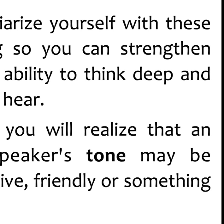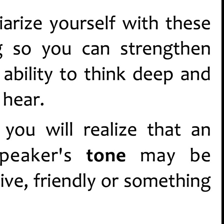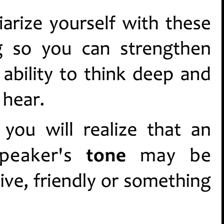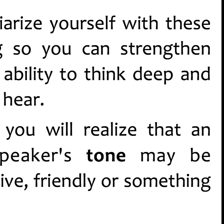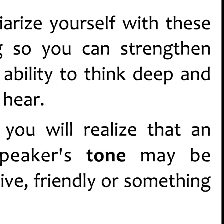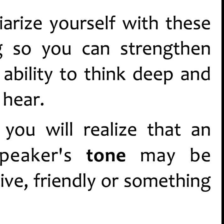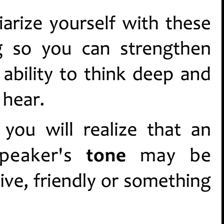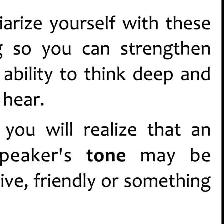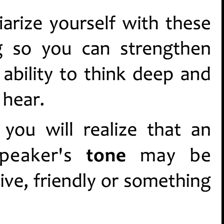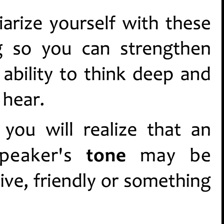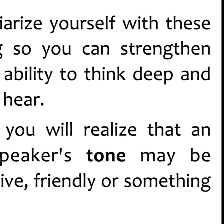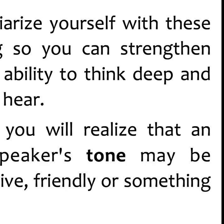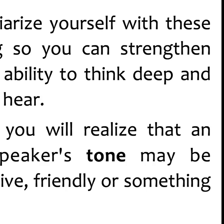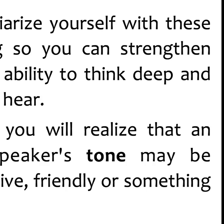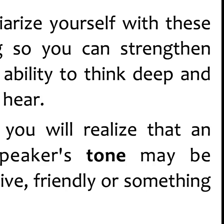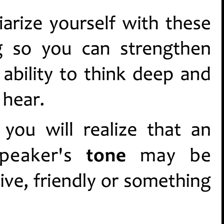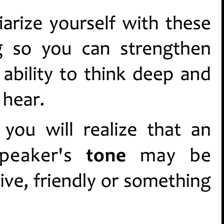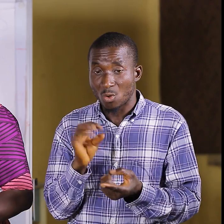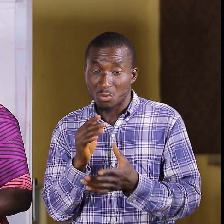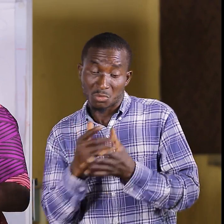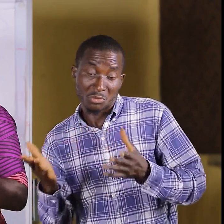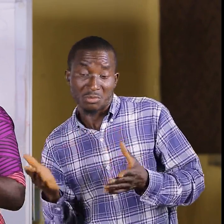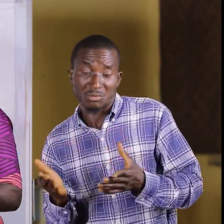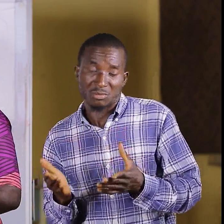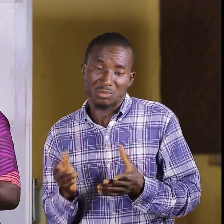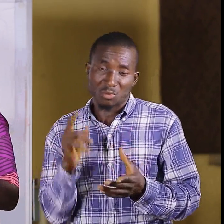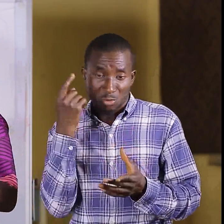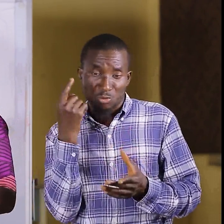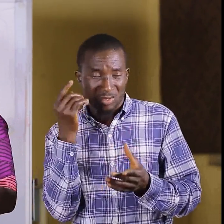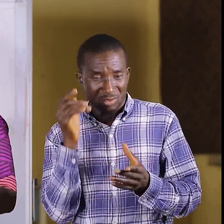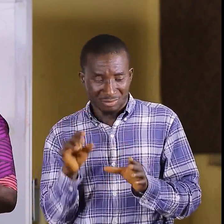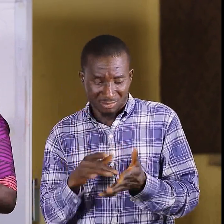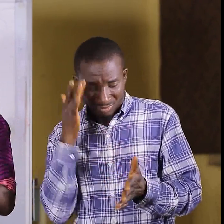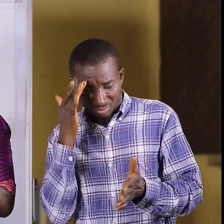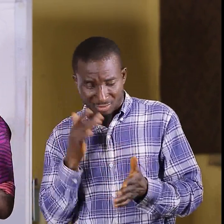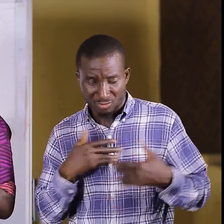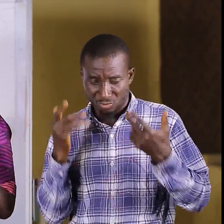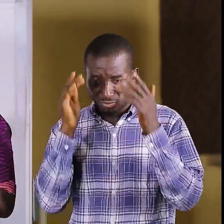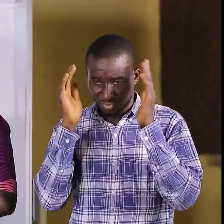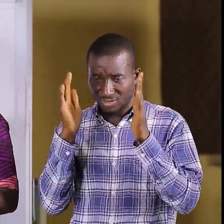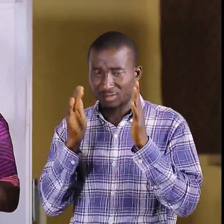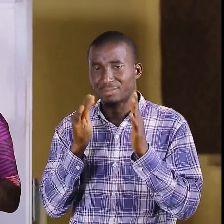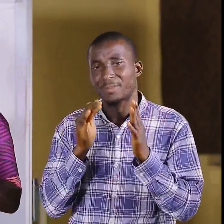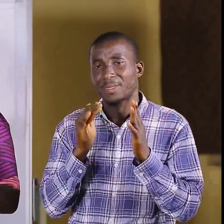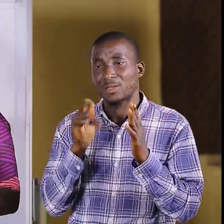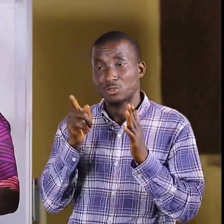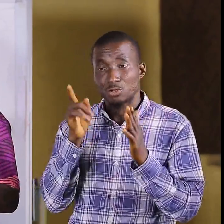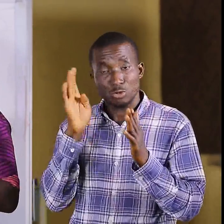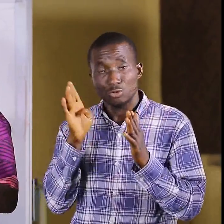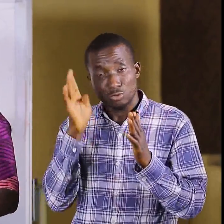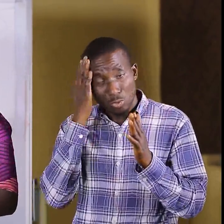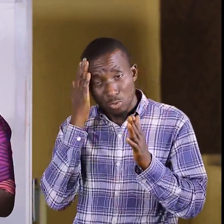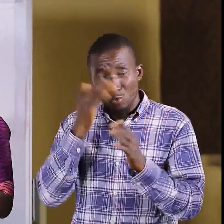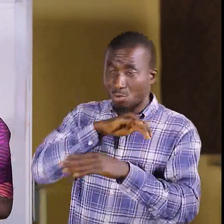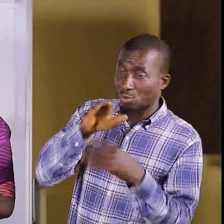informative, friendly, or something else entirely. So always learn to listen. When the person is sarcastic, you should be able to know.